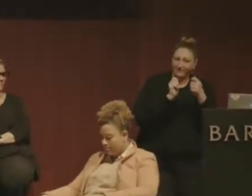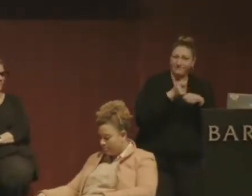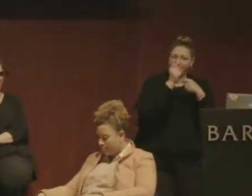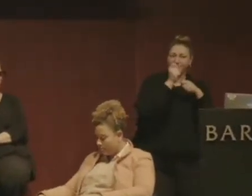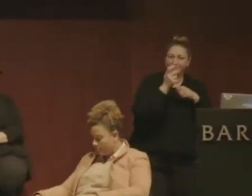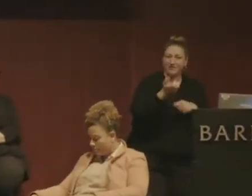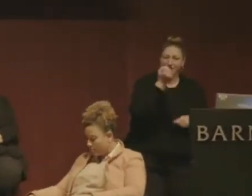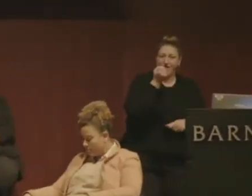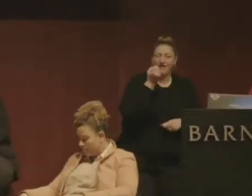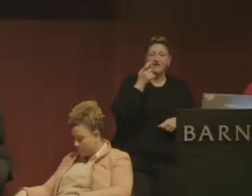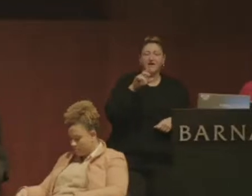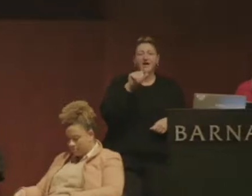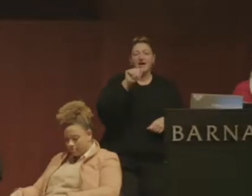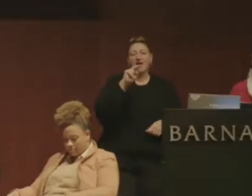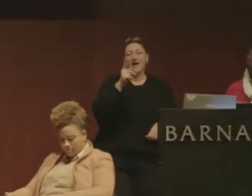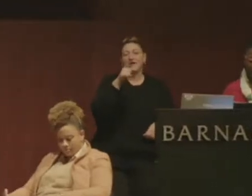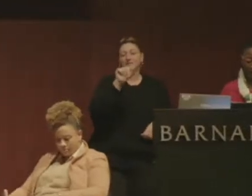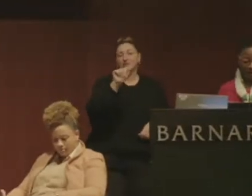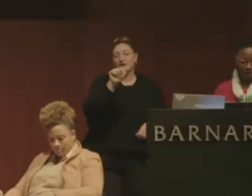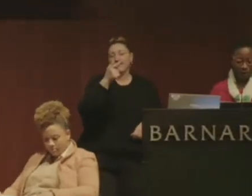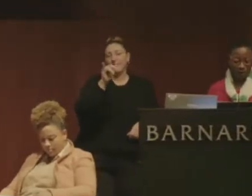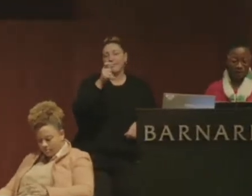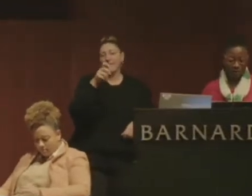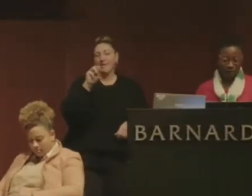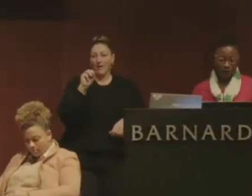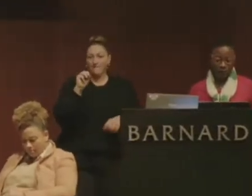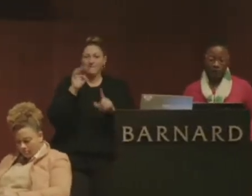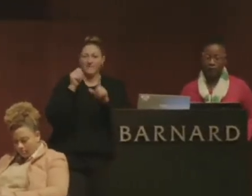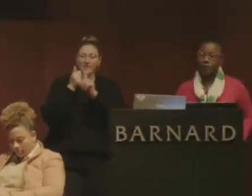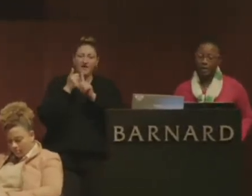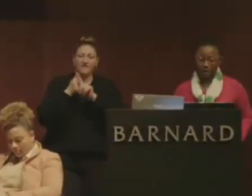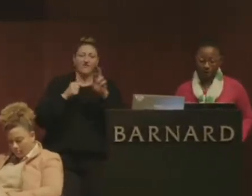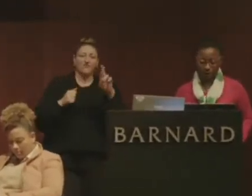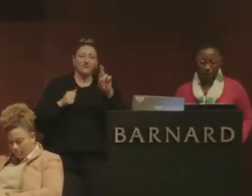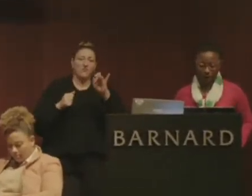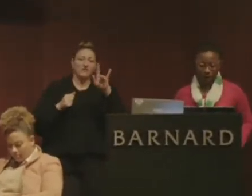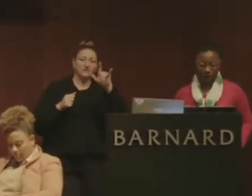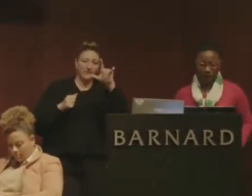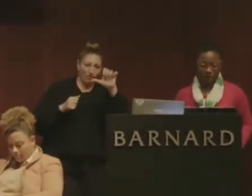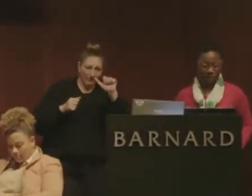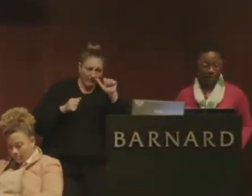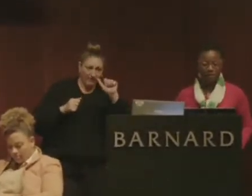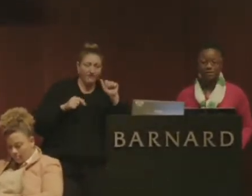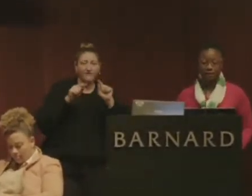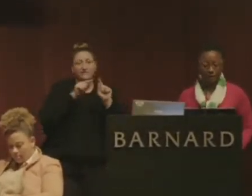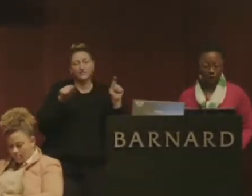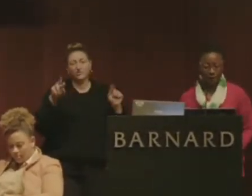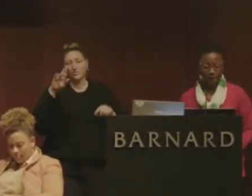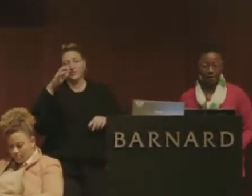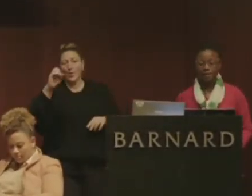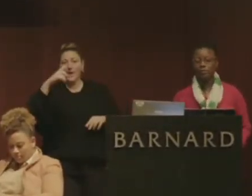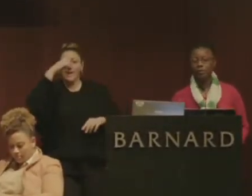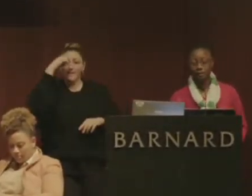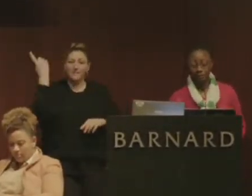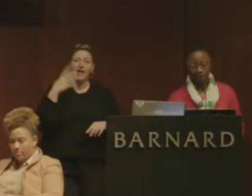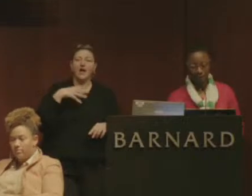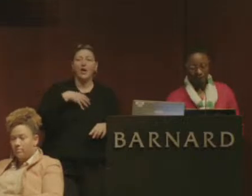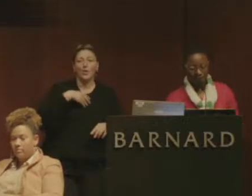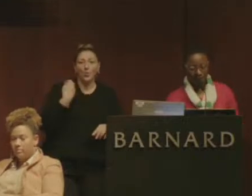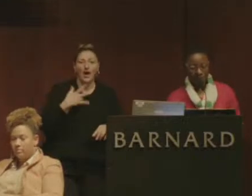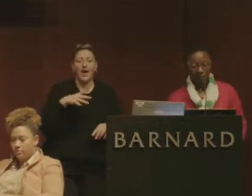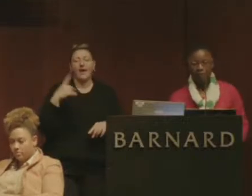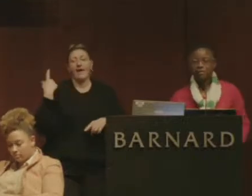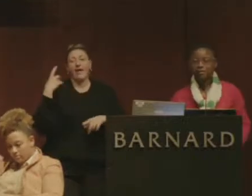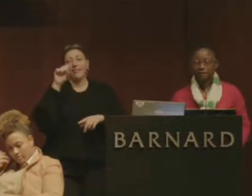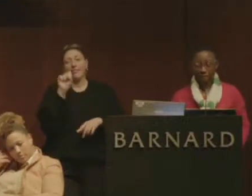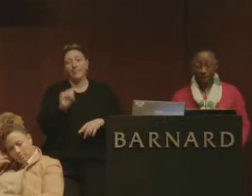In Angela Gilliam's classic essay, From Roxbury to Rio and Back in a Hurry, later expanded as Black and White in Latin America,